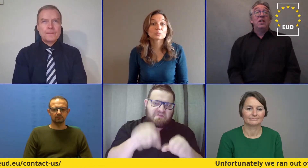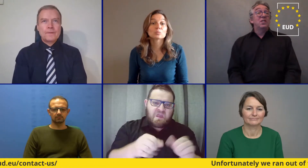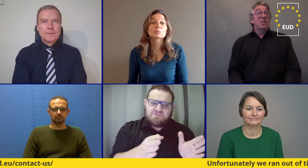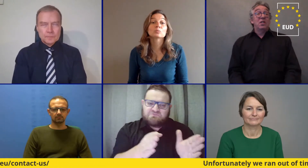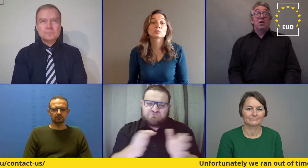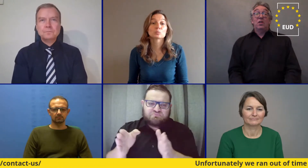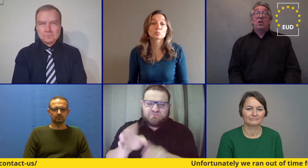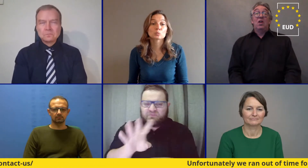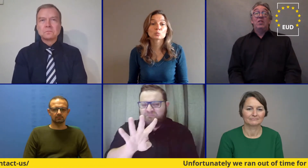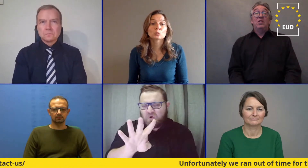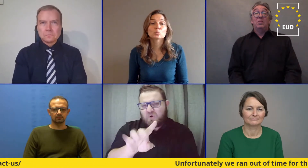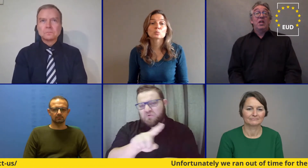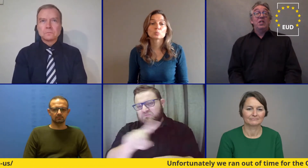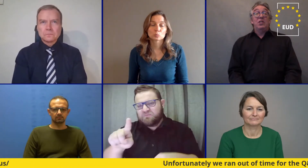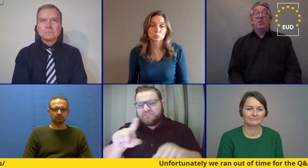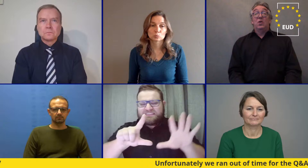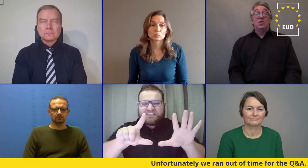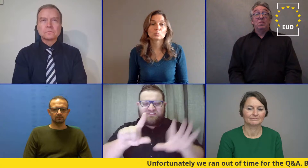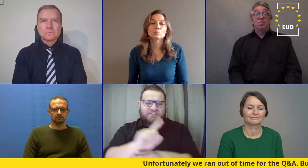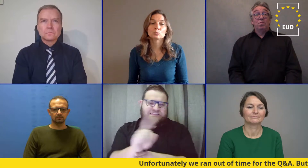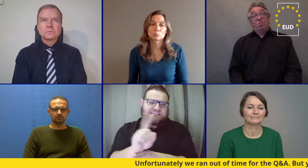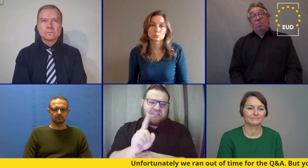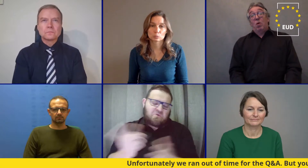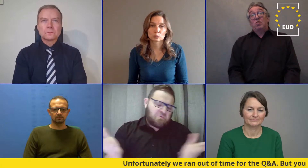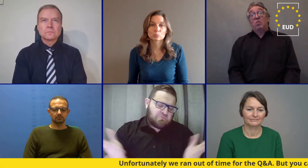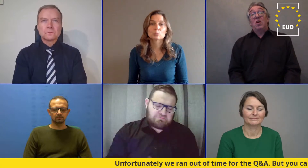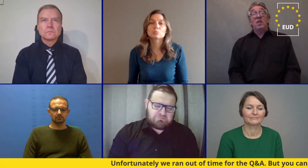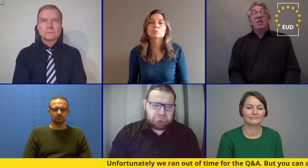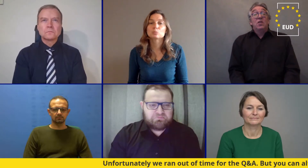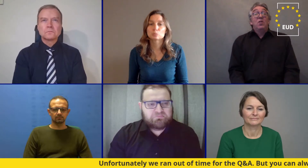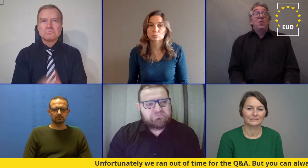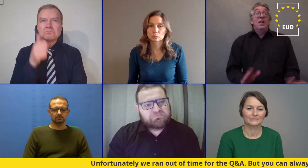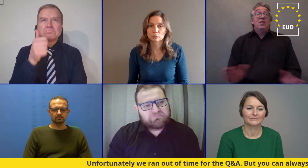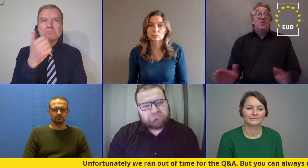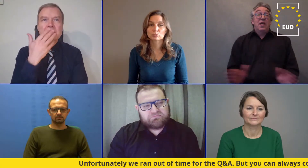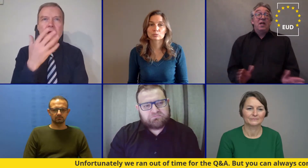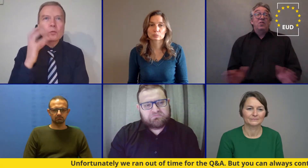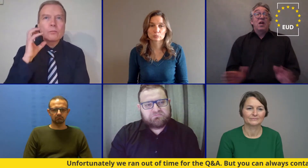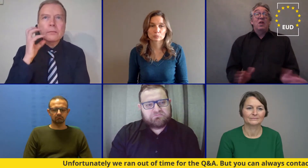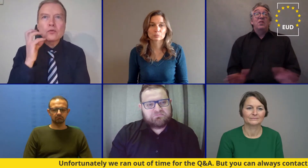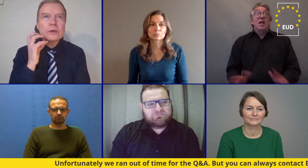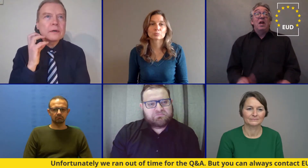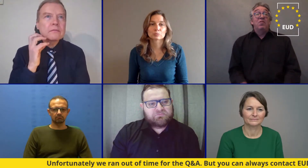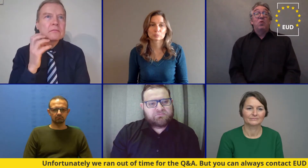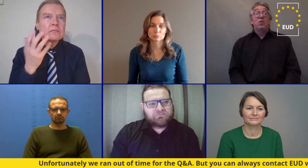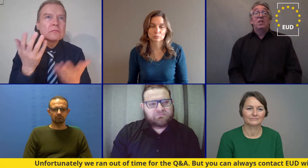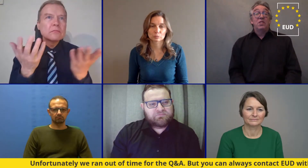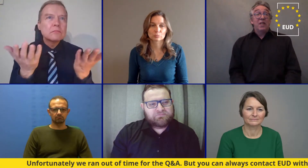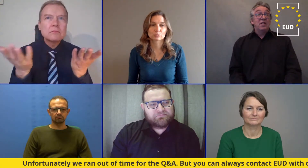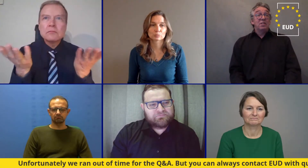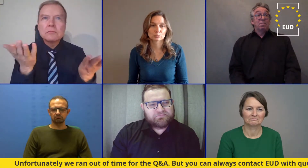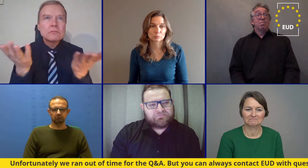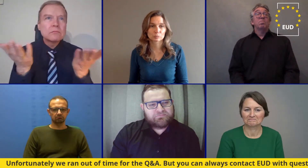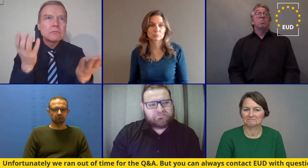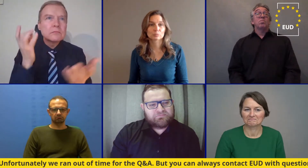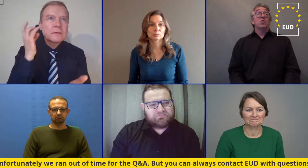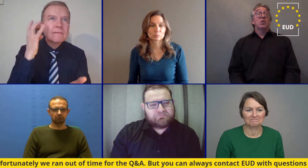Otherwise, live interpretation is not possible, I think, so you need to take into account a delay of 4 to 7 seconds.